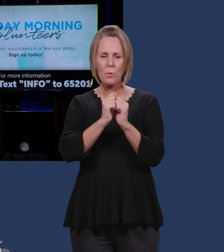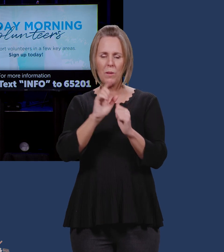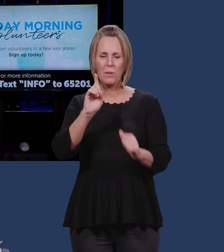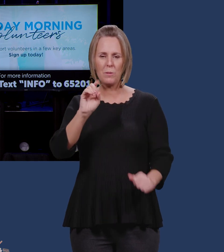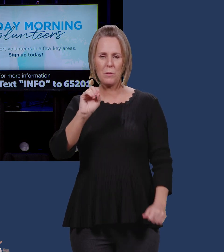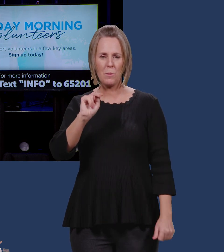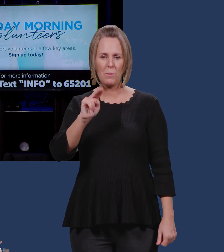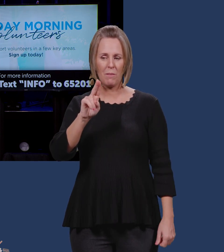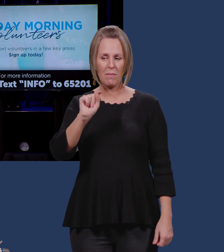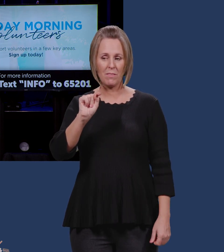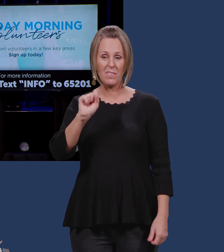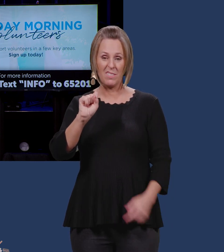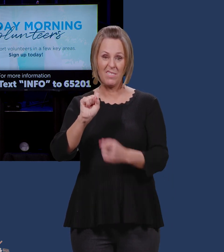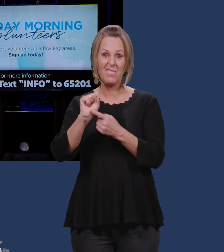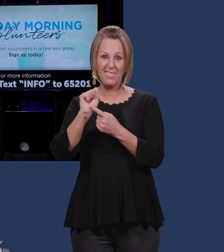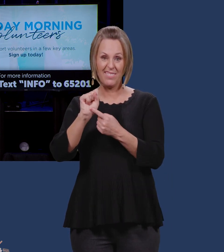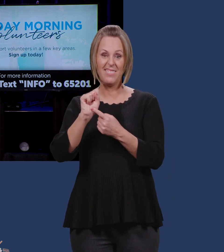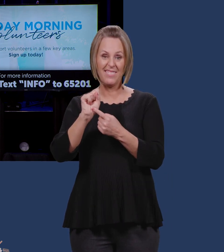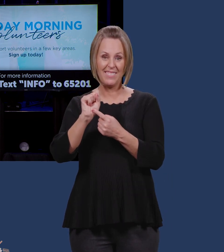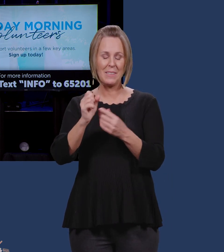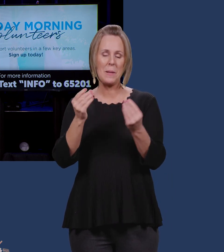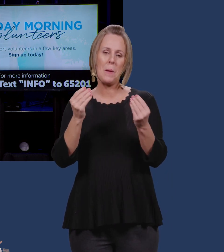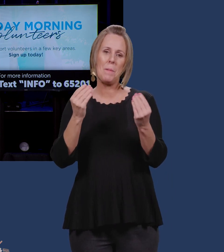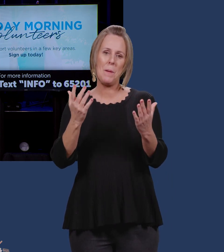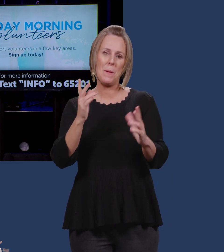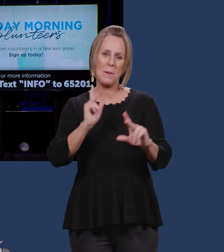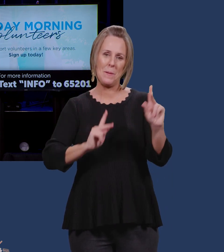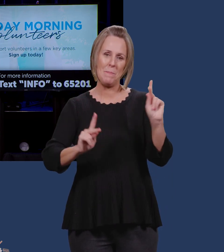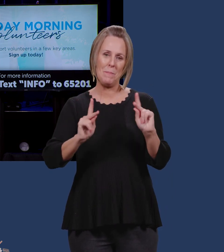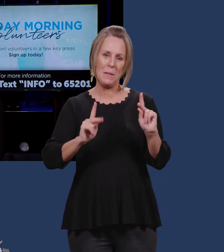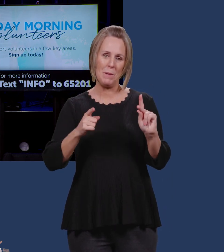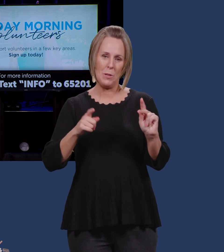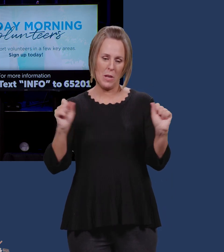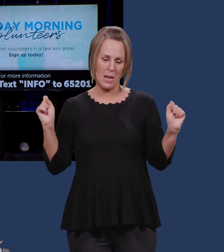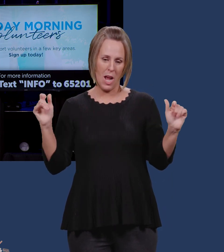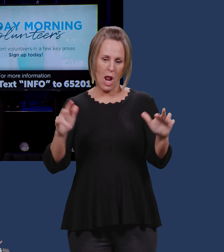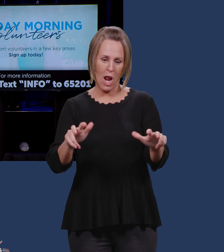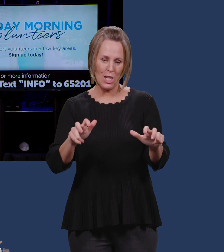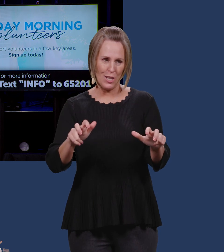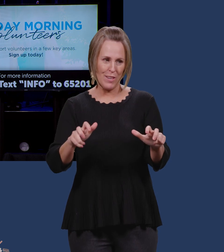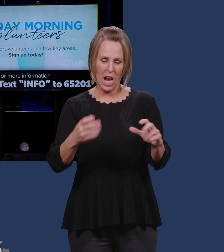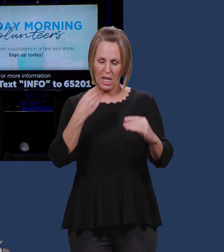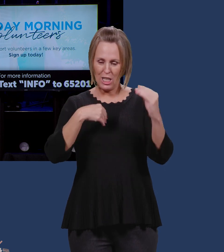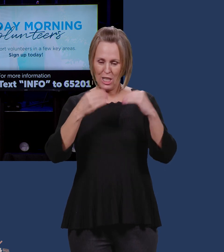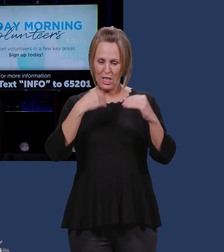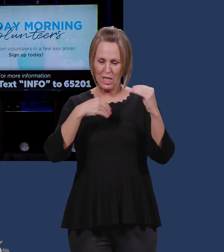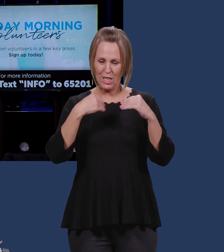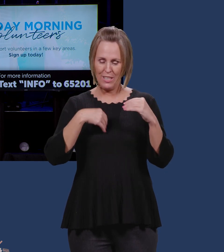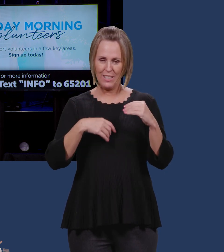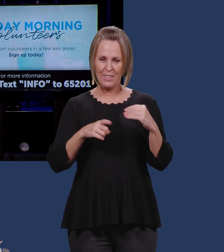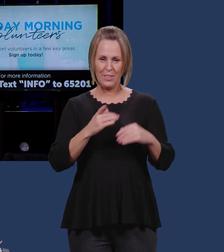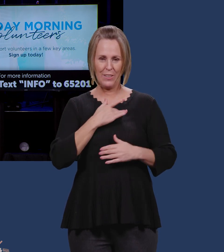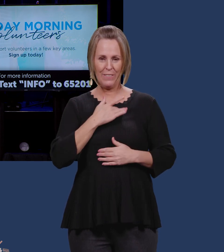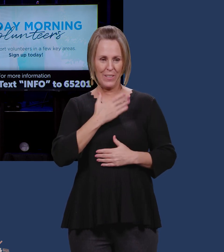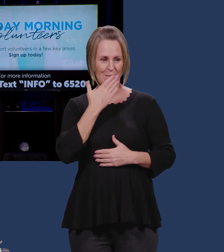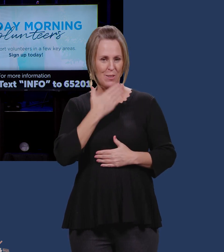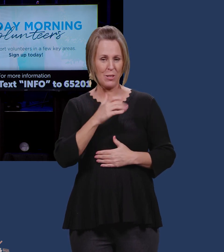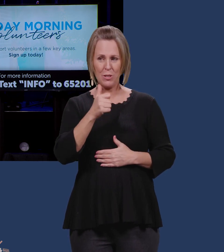people. You can beat all the selfish people to the donuts and feel good about it, right? So you get your